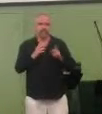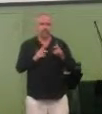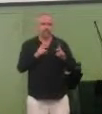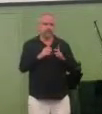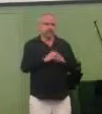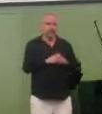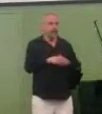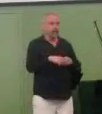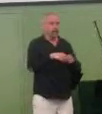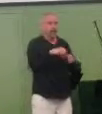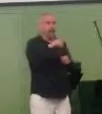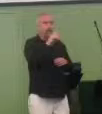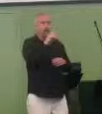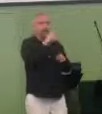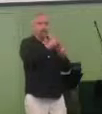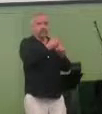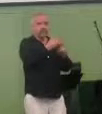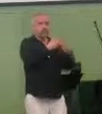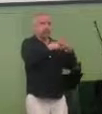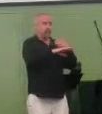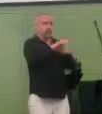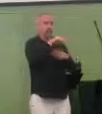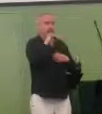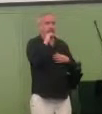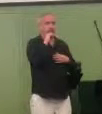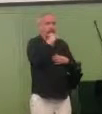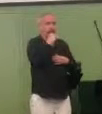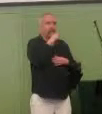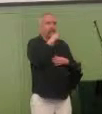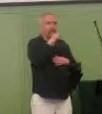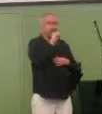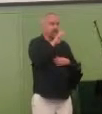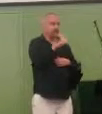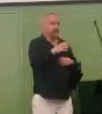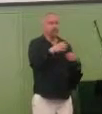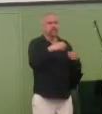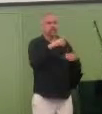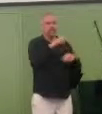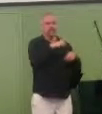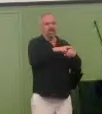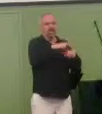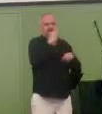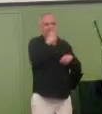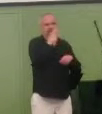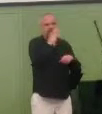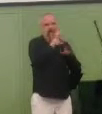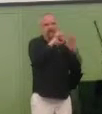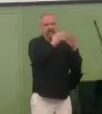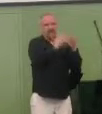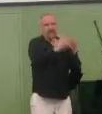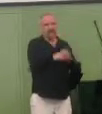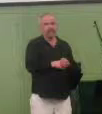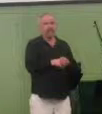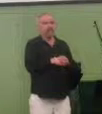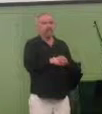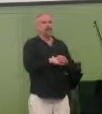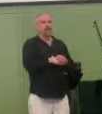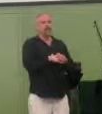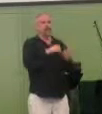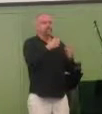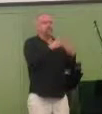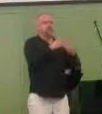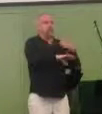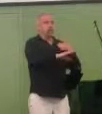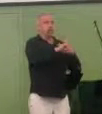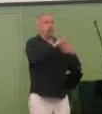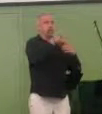in Milwaukee, Wisconsin in a large, closely knit Irish Catholic family. Sullivan once joked to me that his